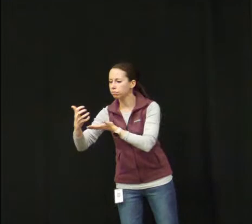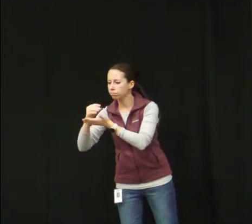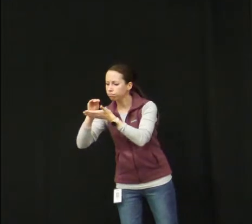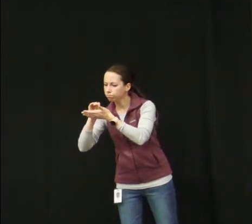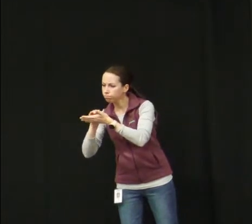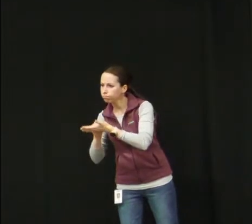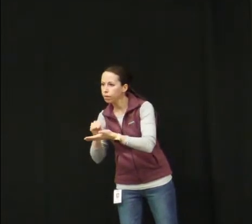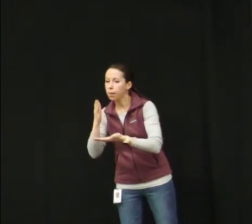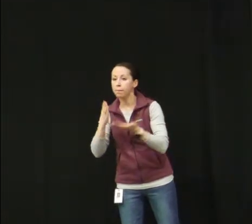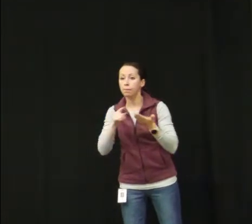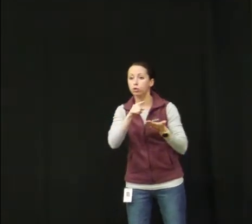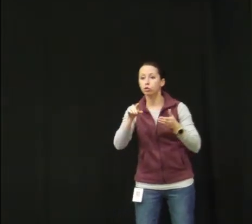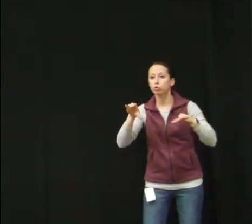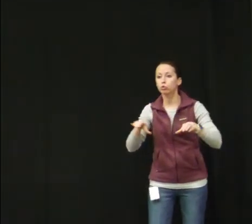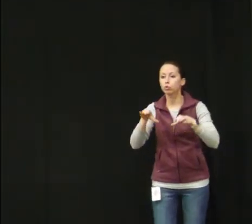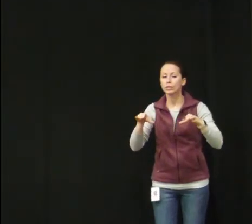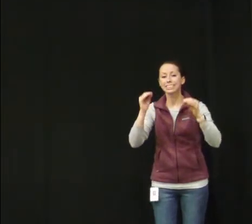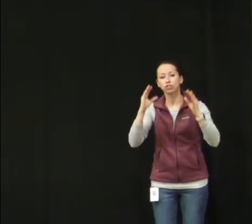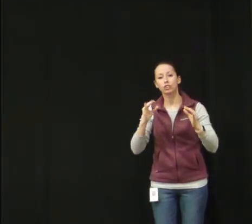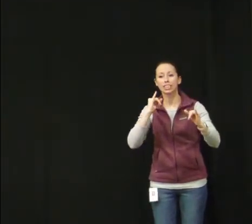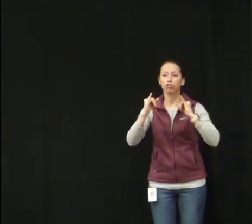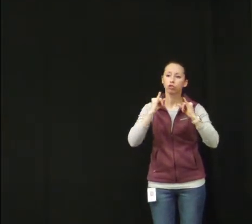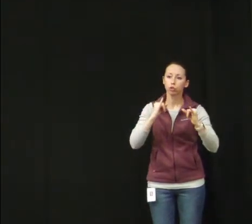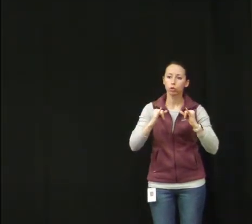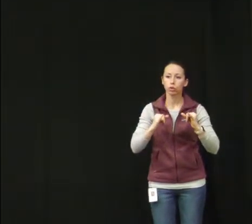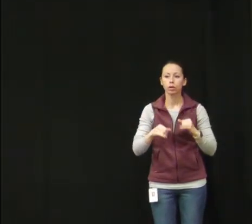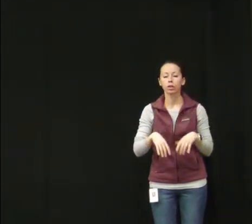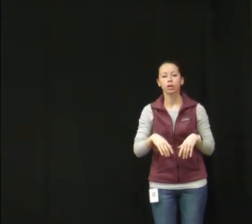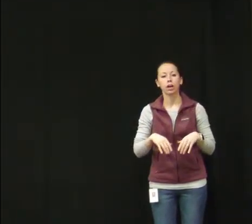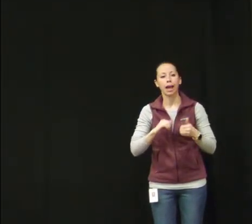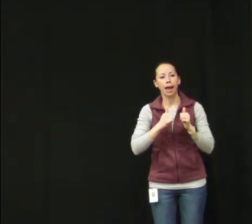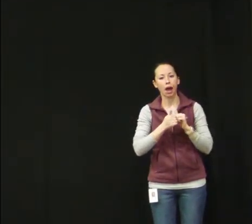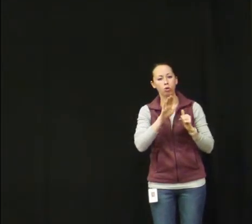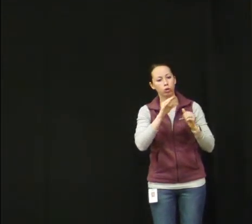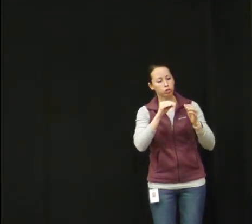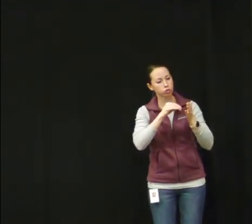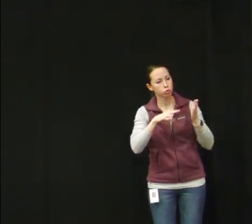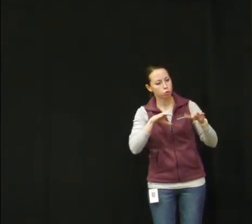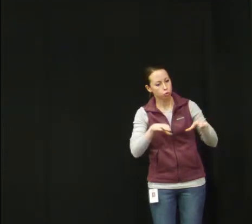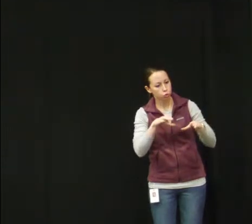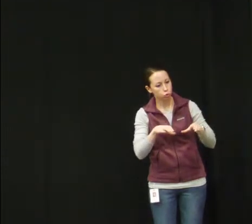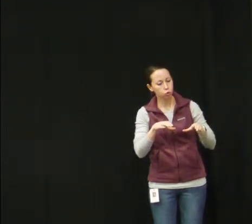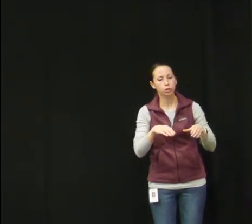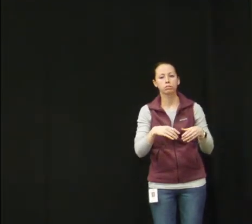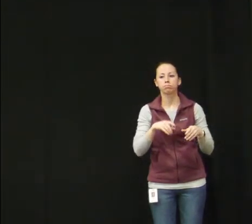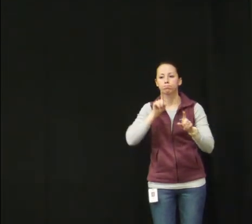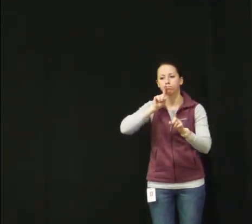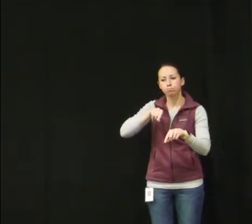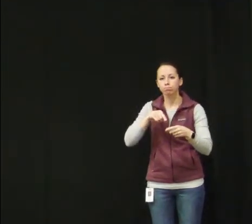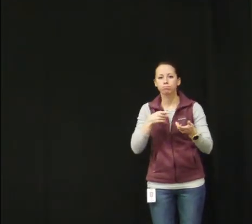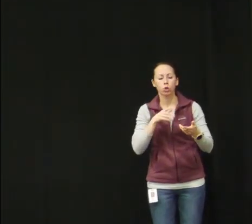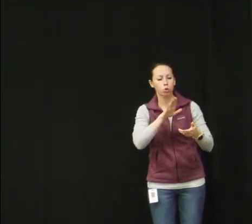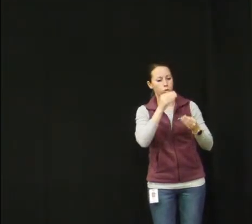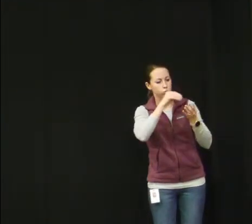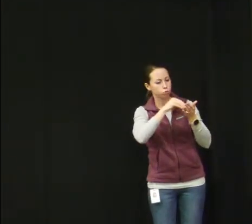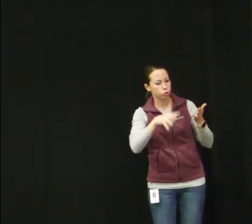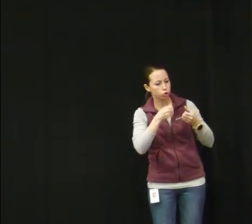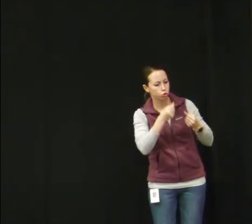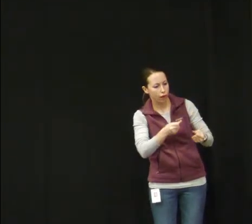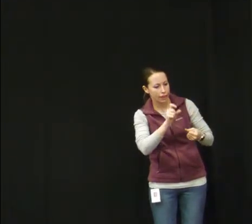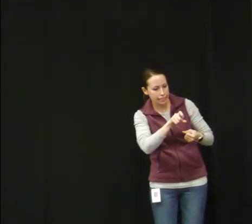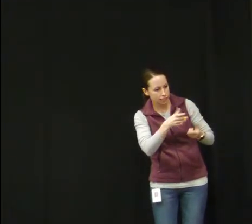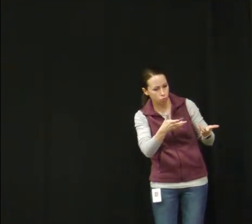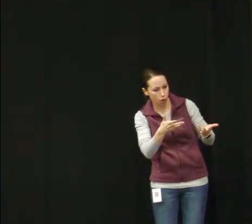could be that you're doing a teacher interview. How's my student doing? What is my student's strengths and needs? It could